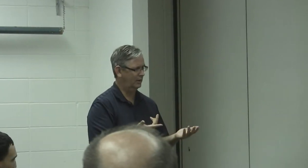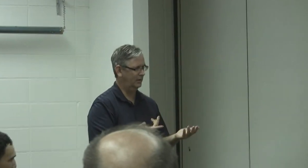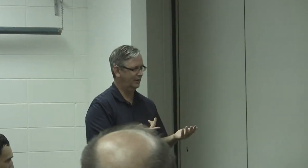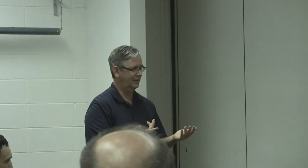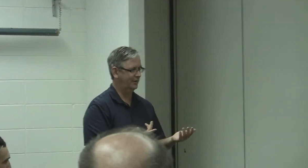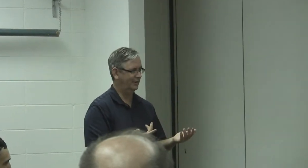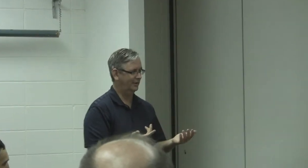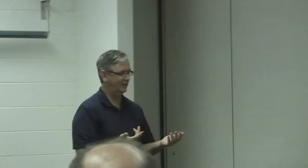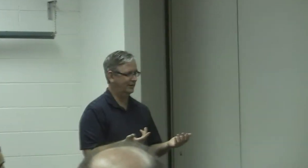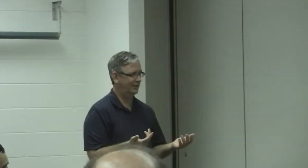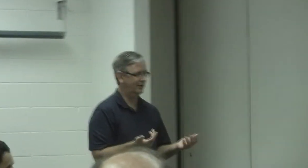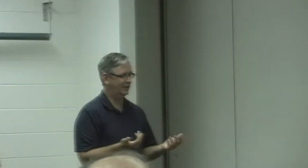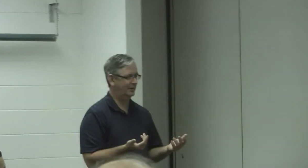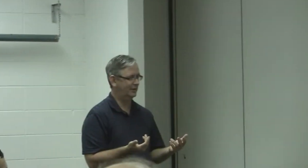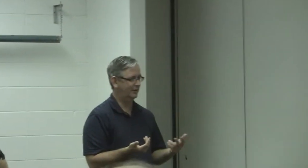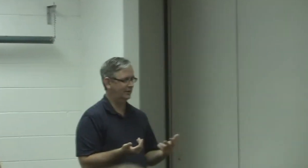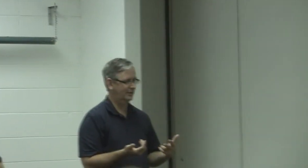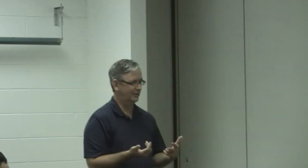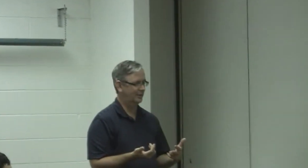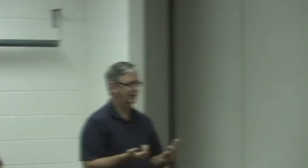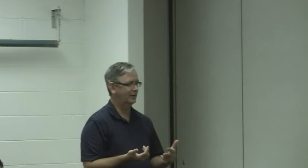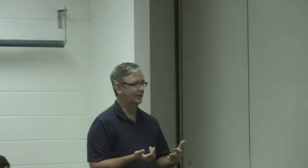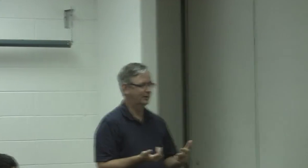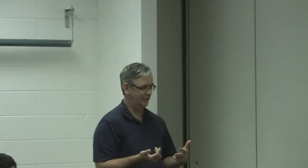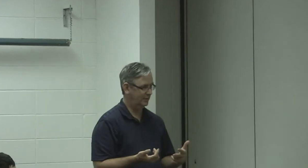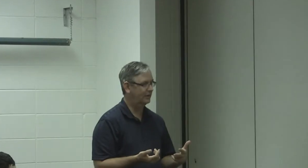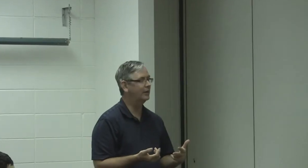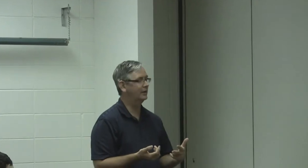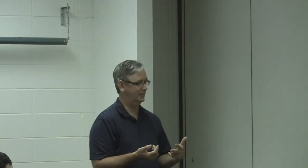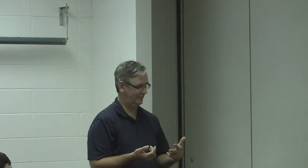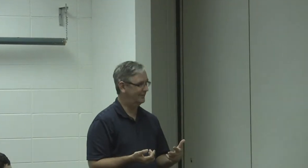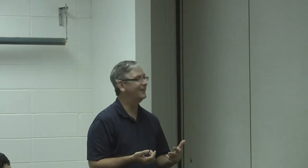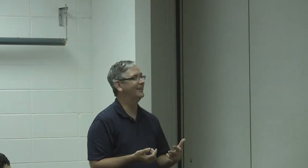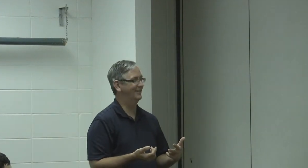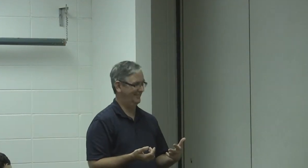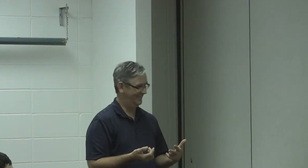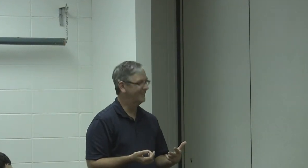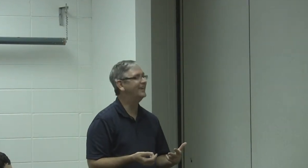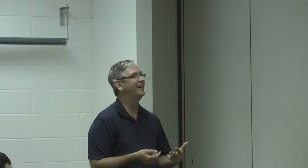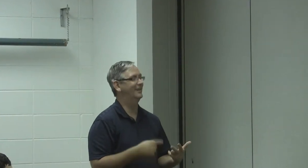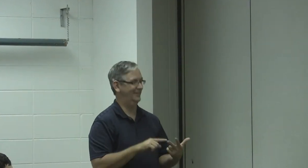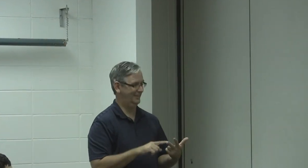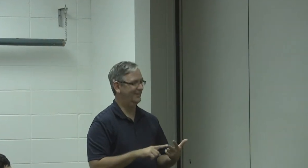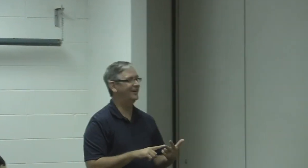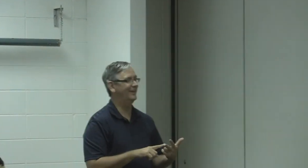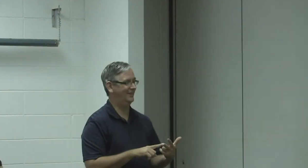What's the story about? A priest and a Levite. They saw a man, they wouldn't refuse to help